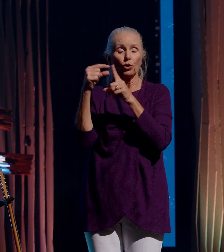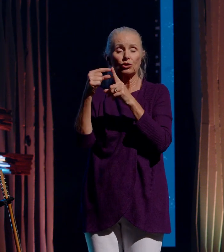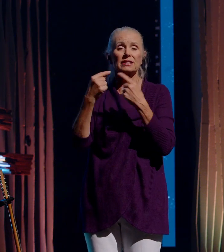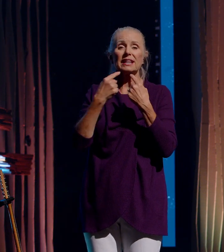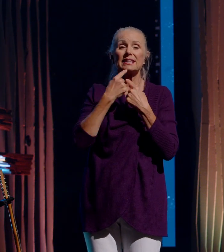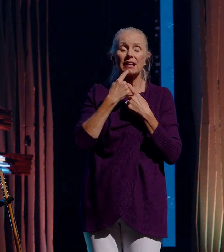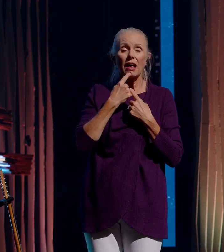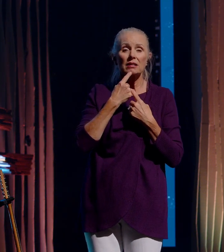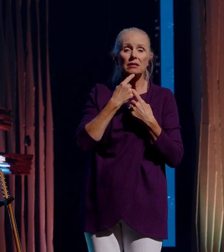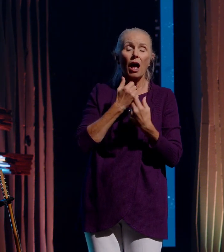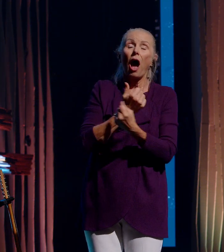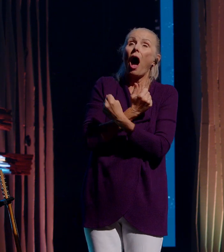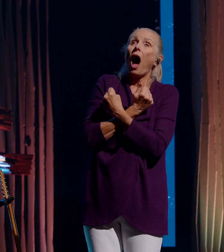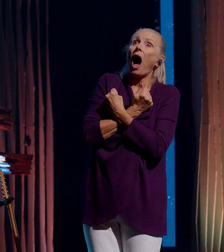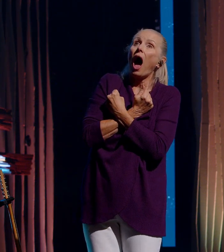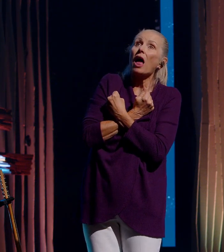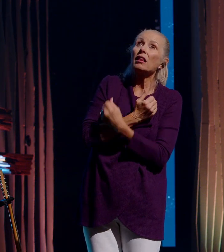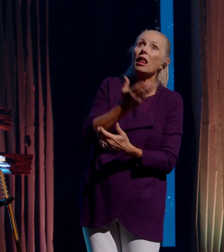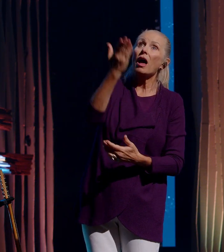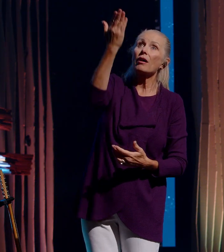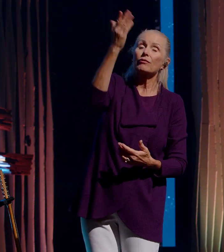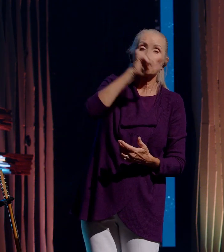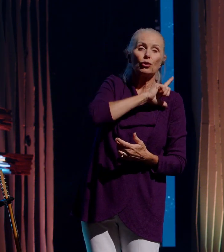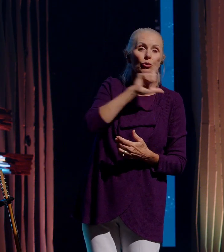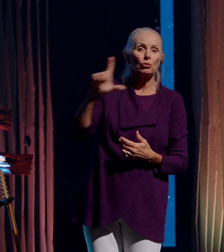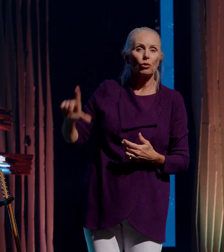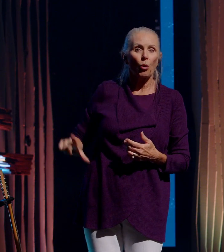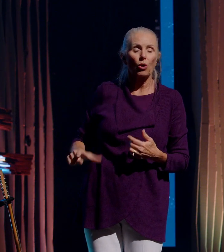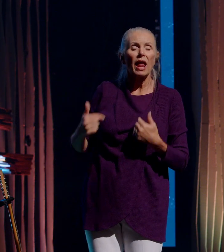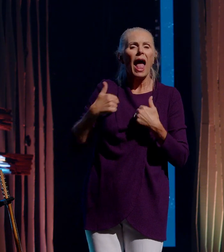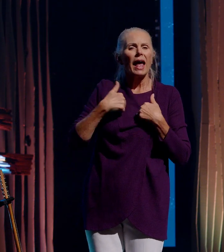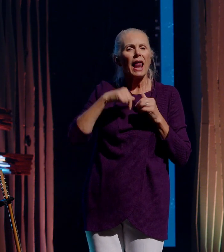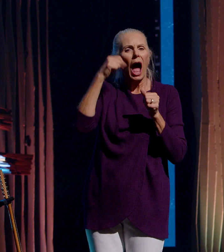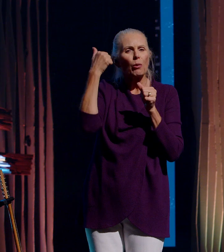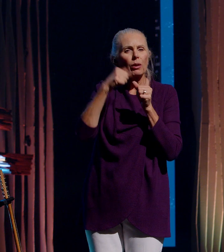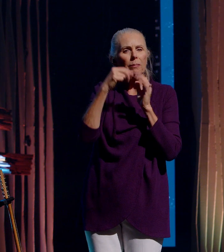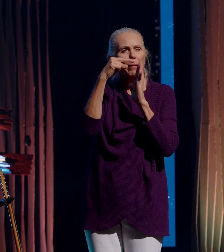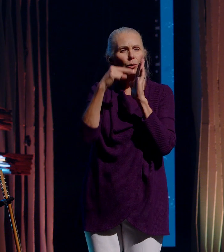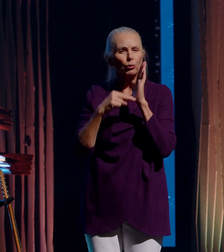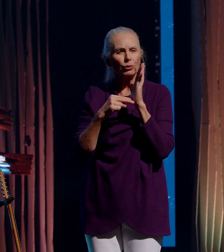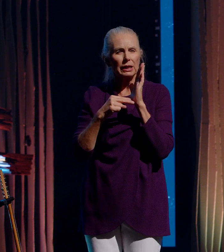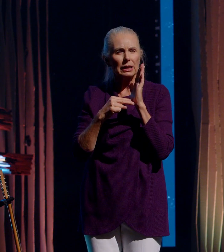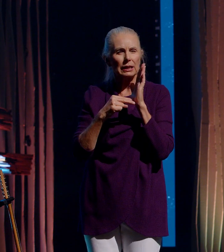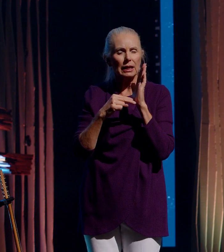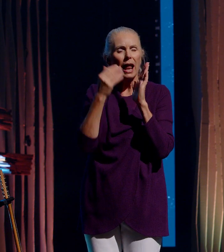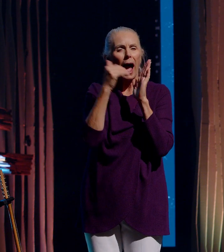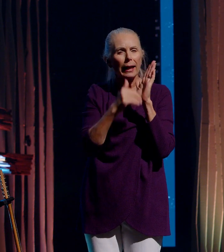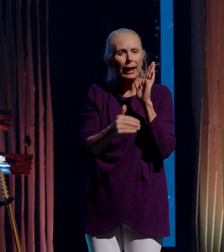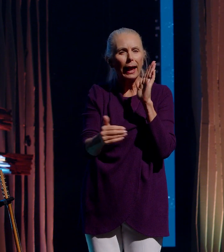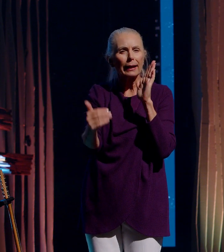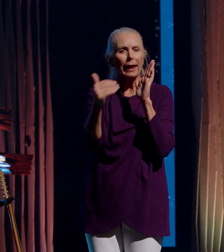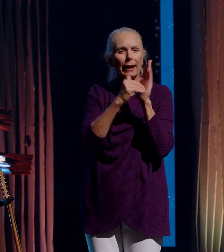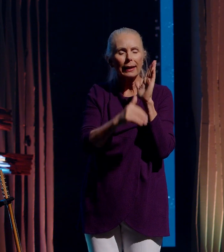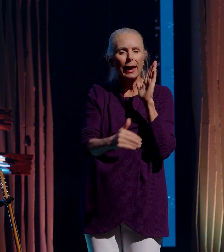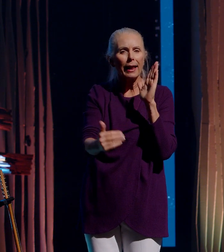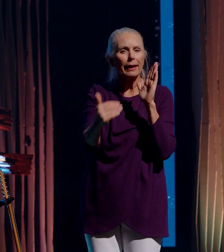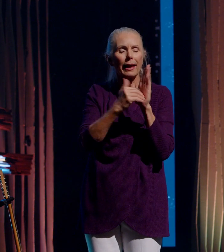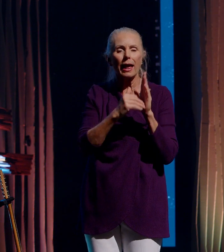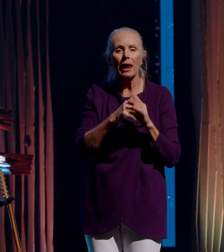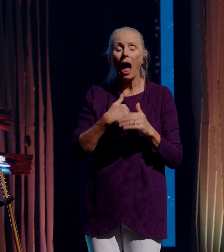the Lord. See, when I was reading this passage over and over again this week, I kept getting stuck on verse